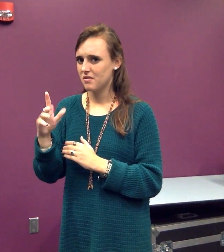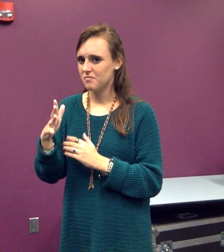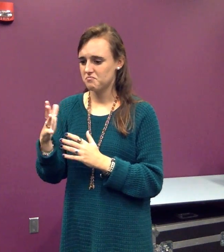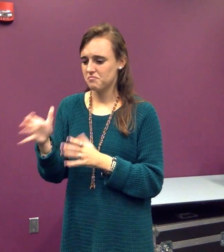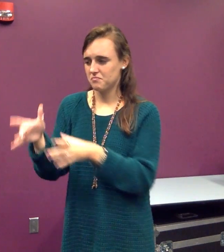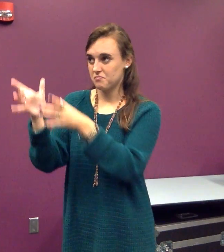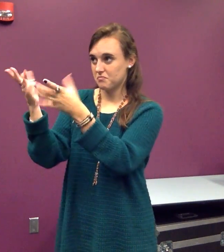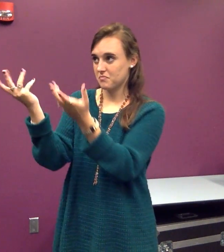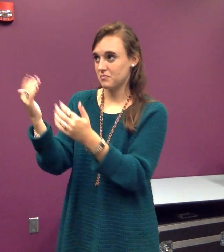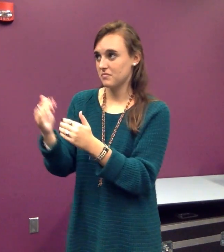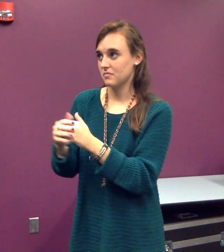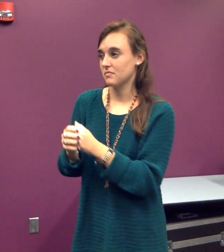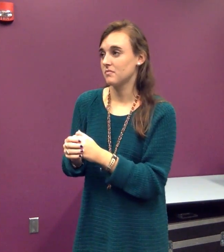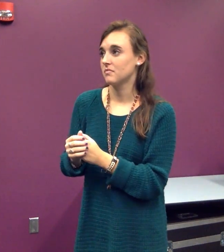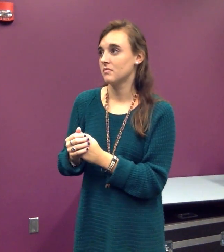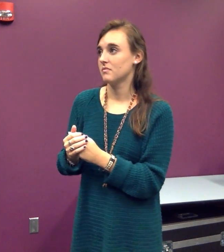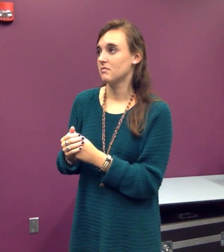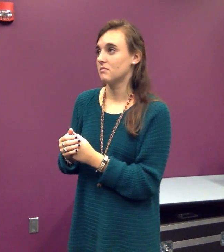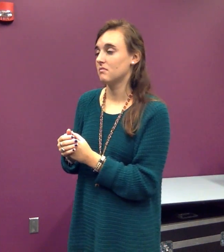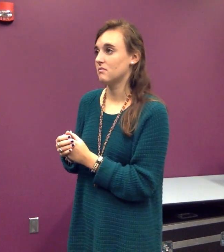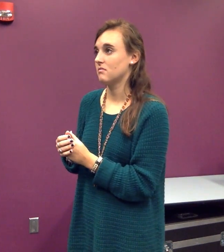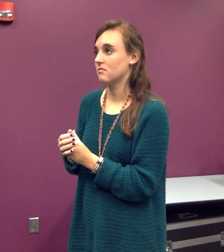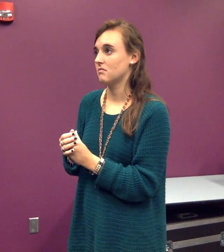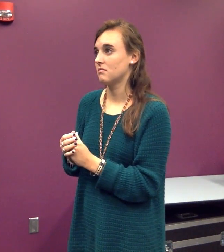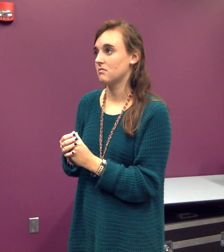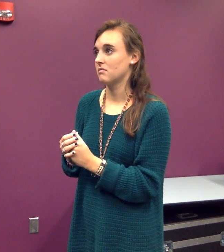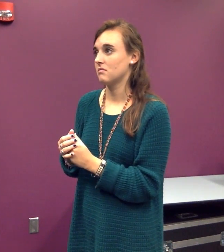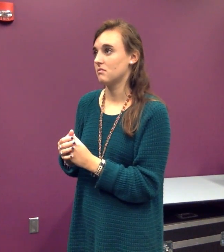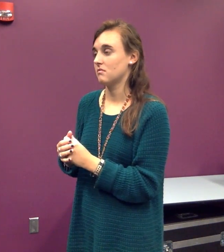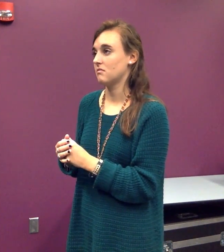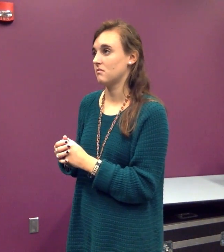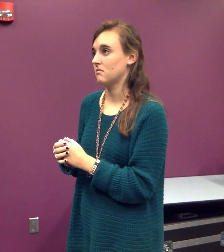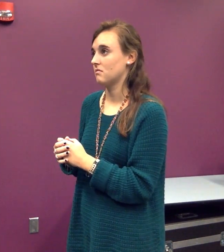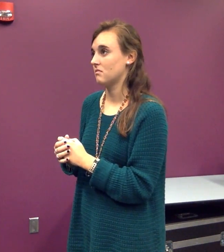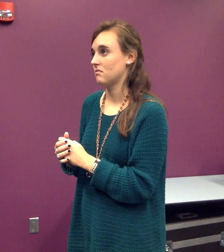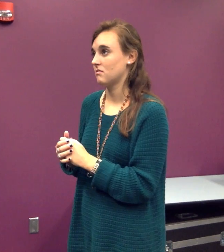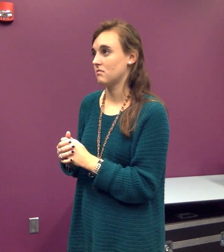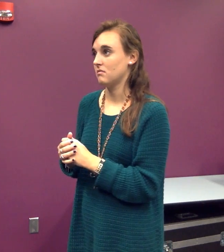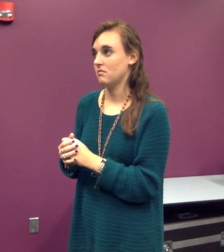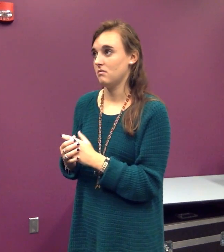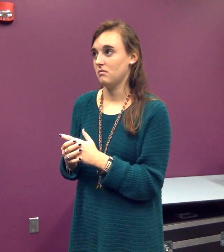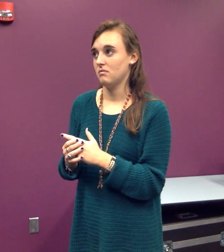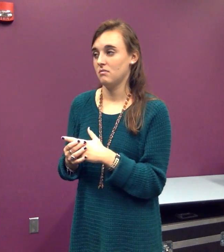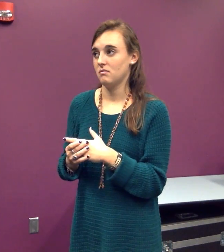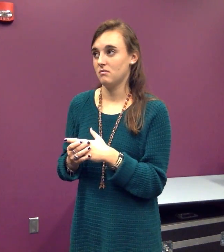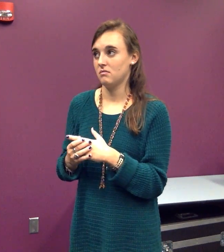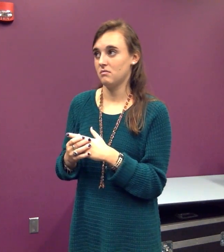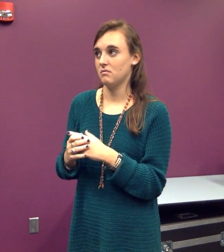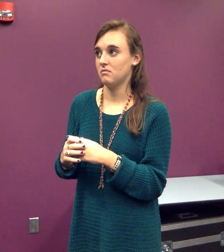Why? Is there something about Torrington, Connecticut that we should send to Ripley's, believe it or not? Come to Torrington, Connecticut, walk down Main Street and shrink?